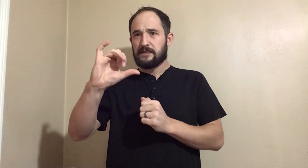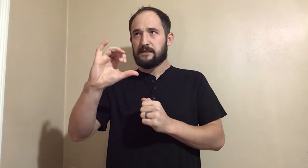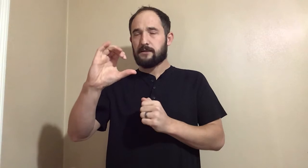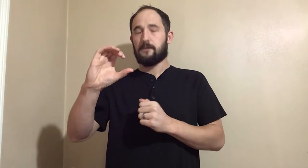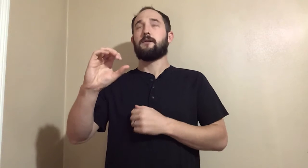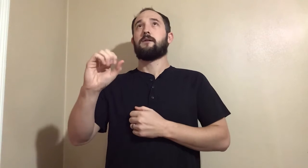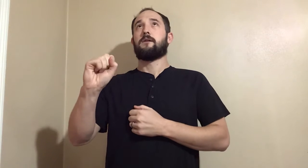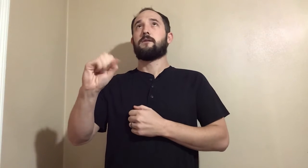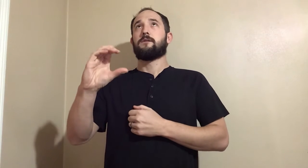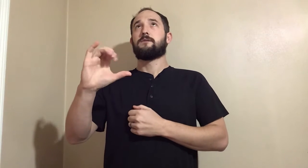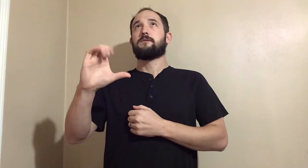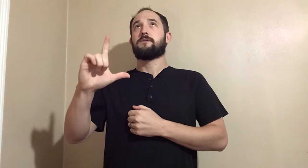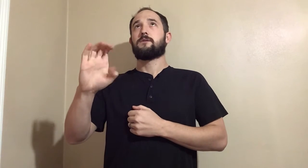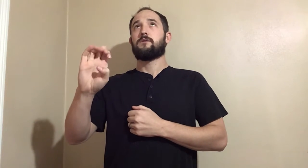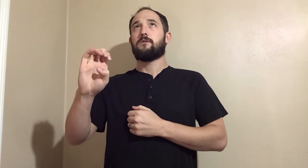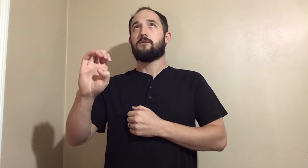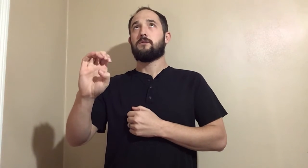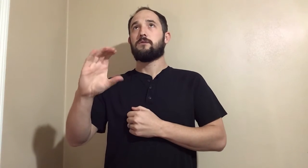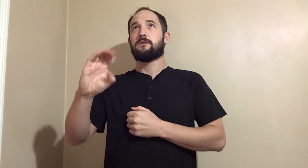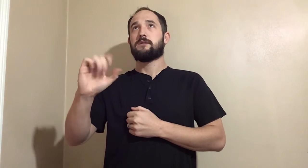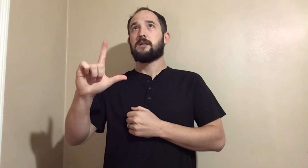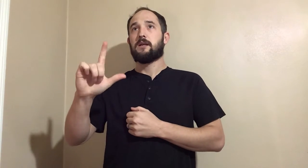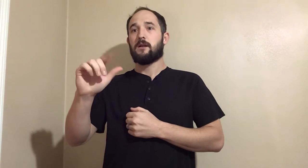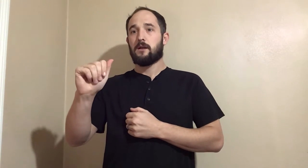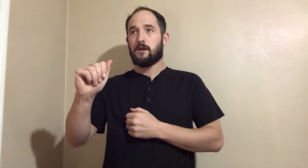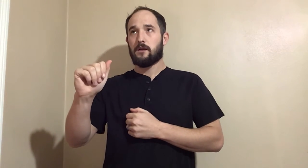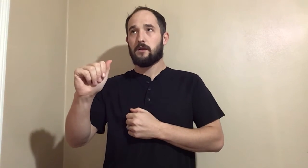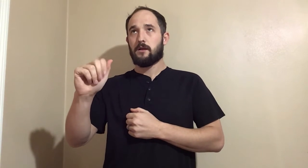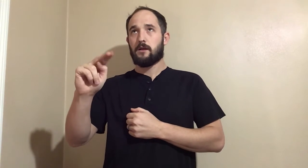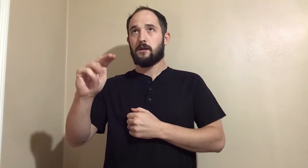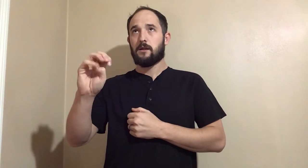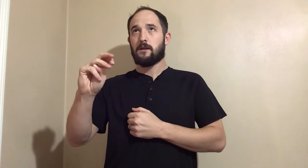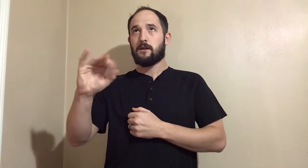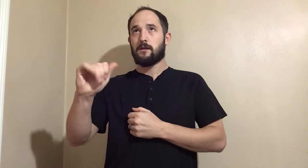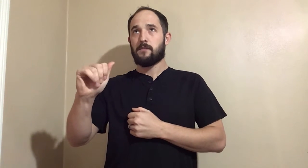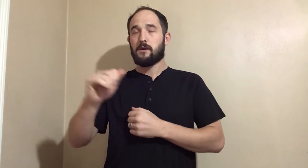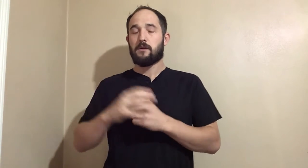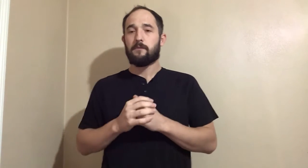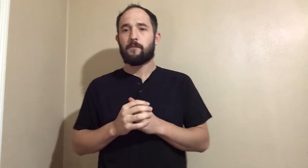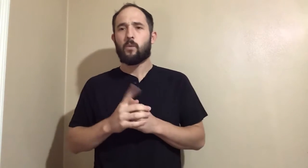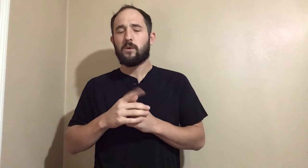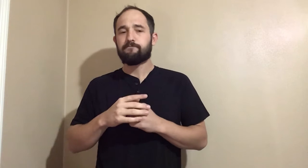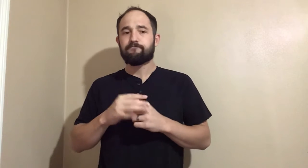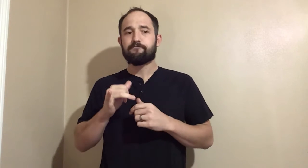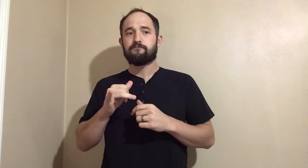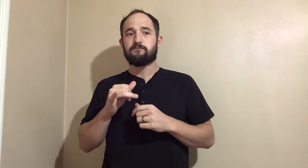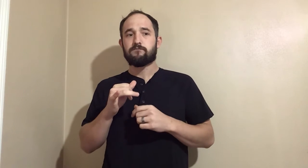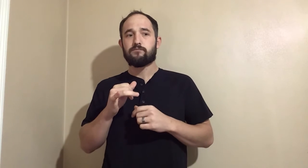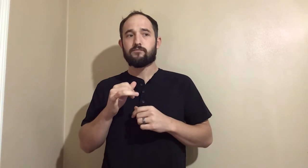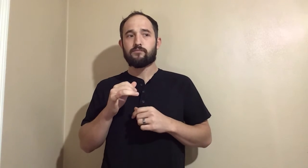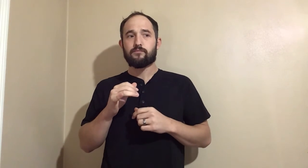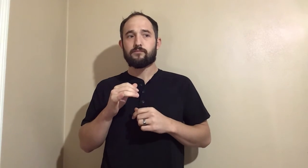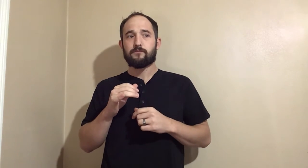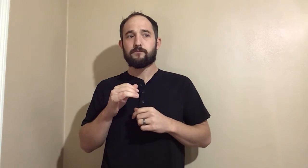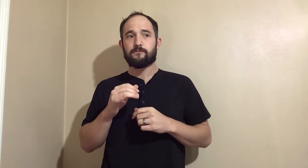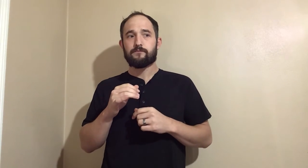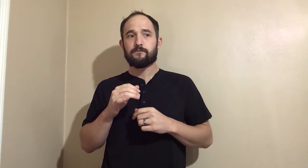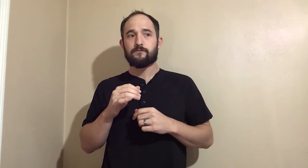which causes pain because the blood vessels narrow and